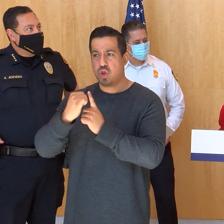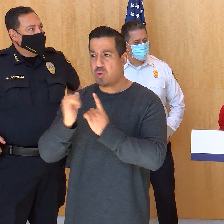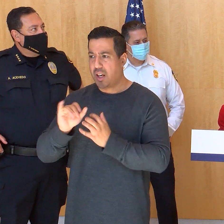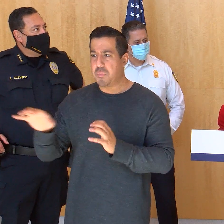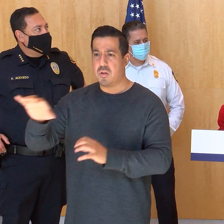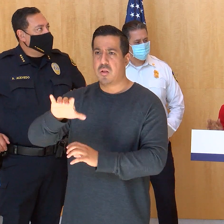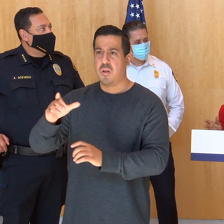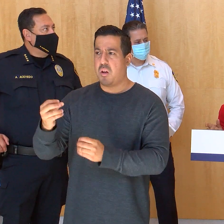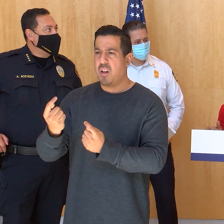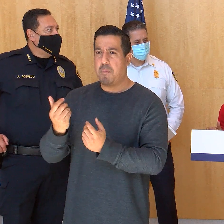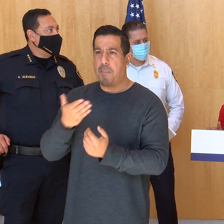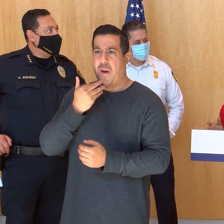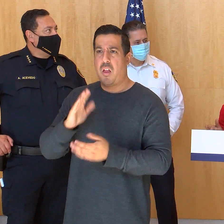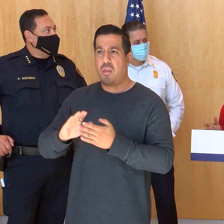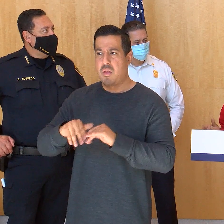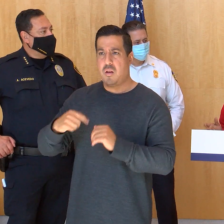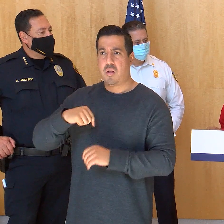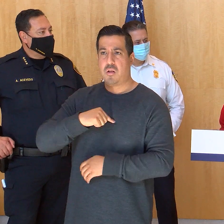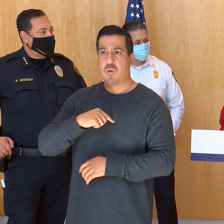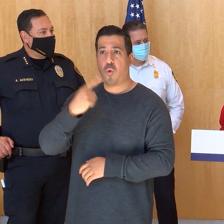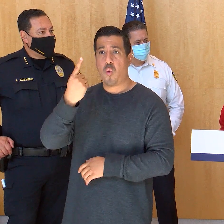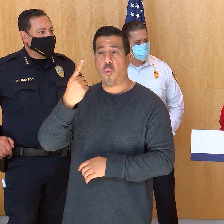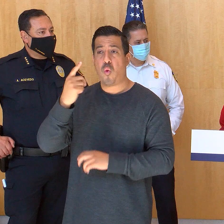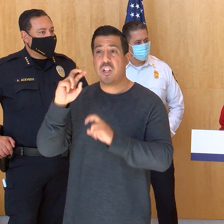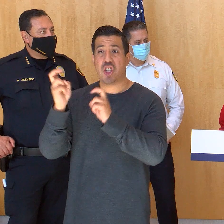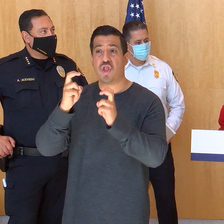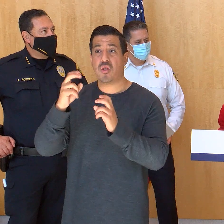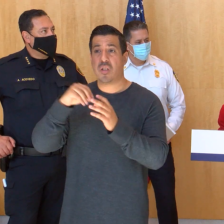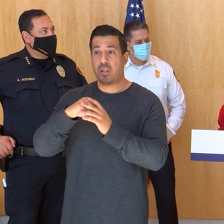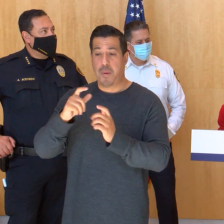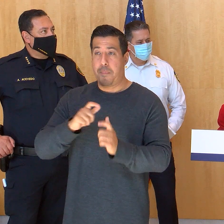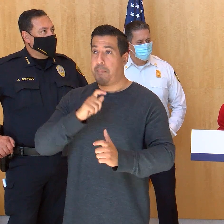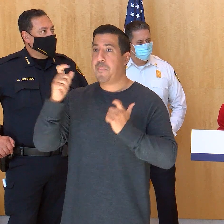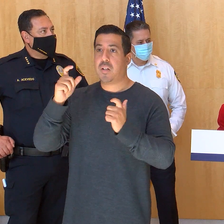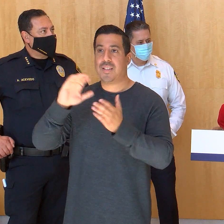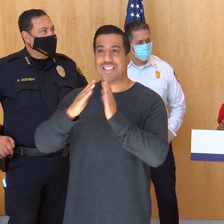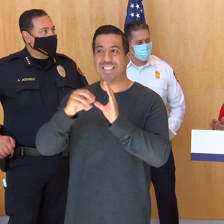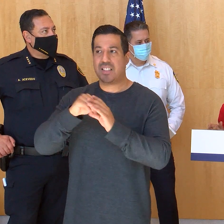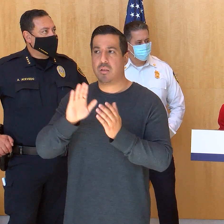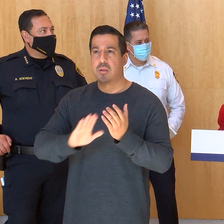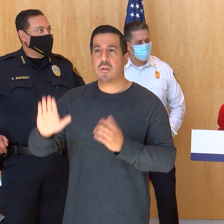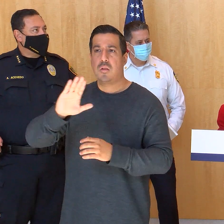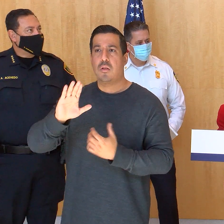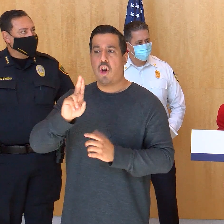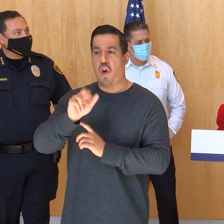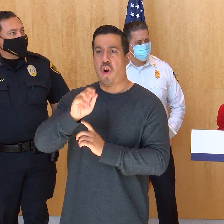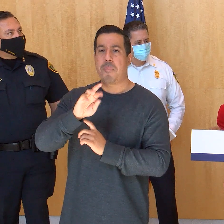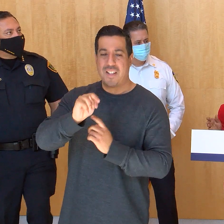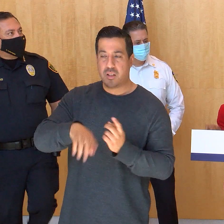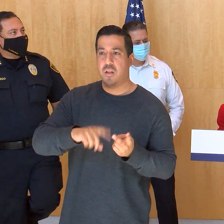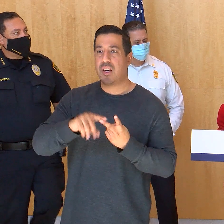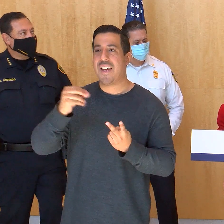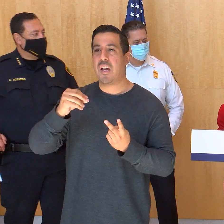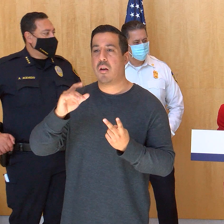be doing a little bit better. One of the issues that the mayor presides over one of the largest cities in the nation. We are urban and rural, and